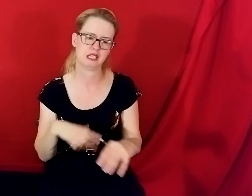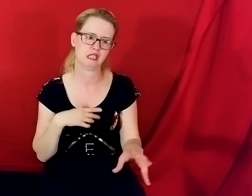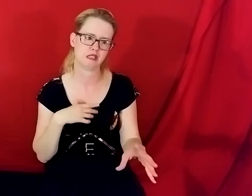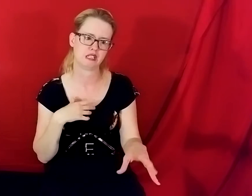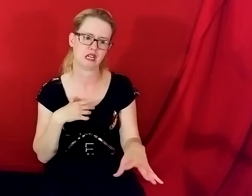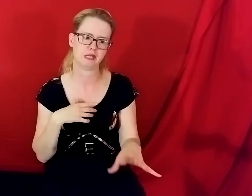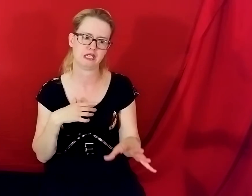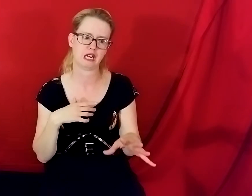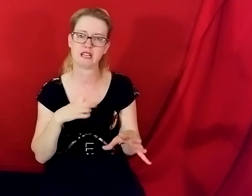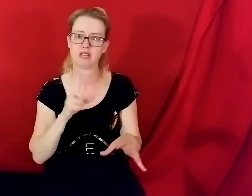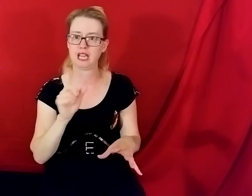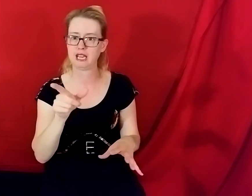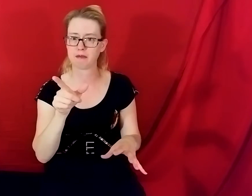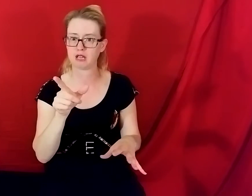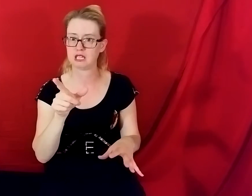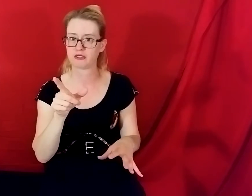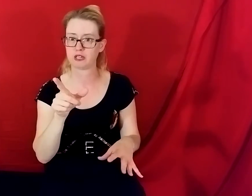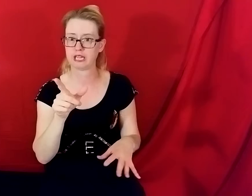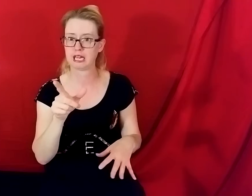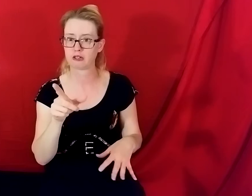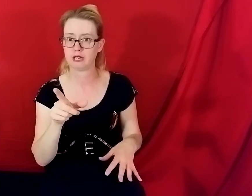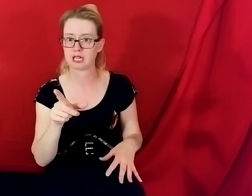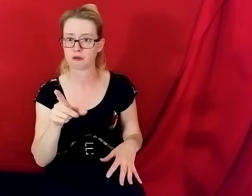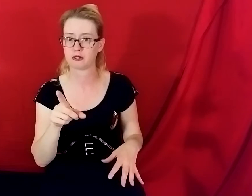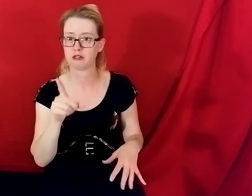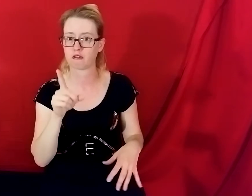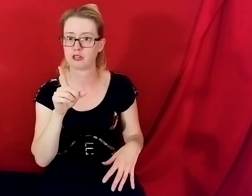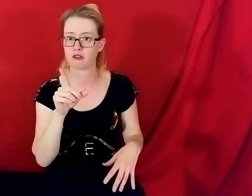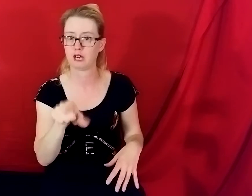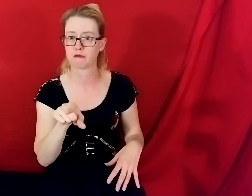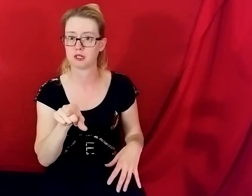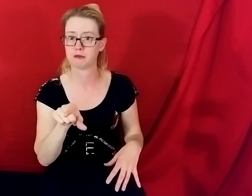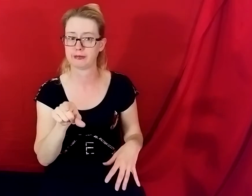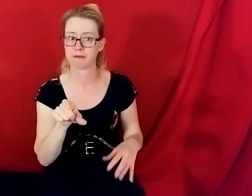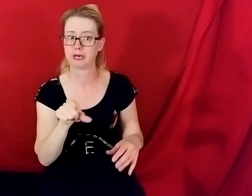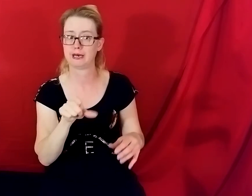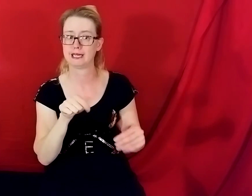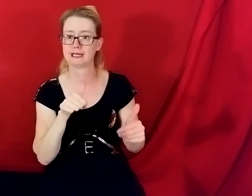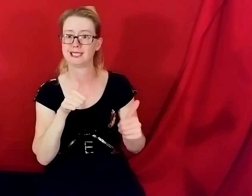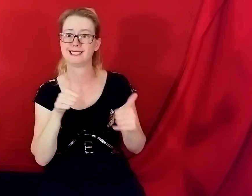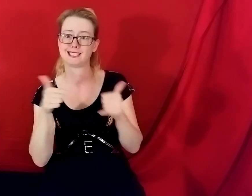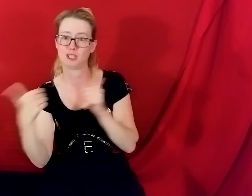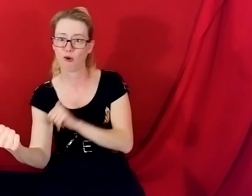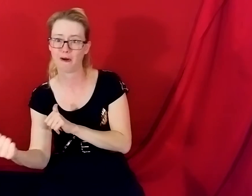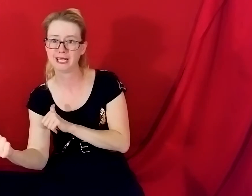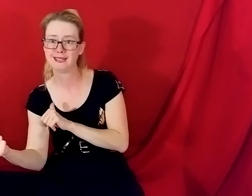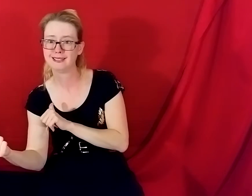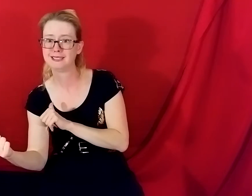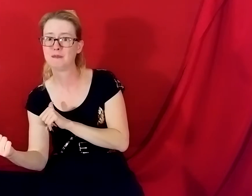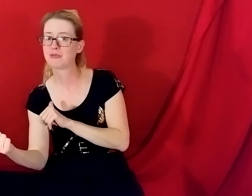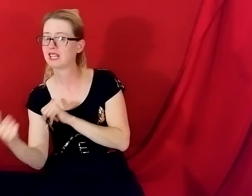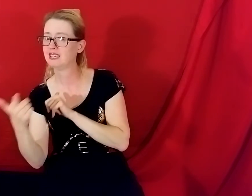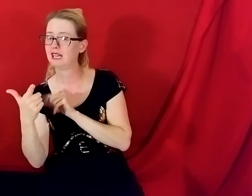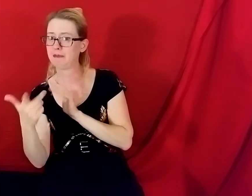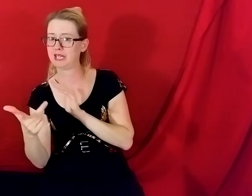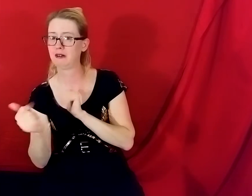i mean i give a plus for the actor and actress doing a great job for the movie but the story a b or c